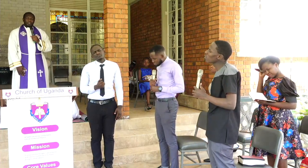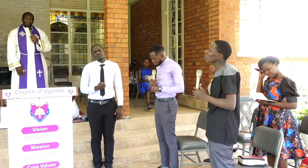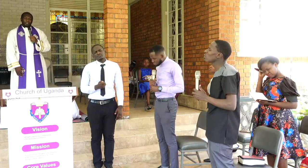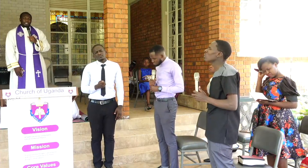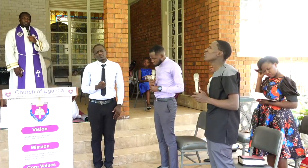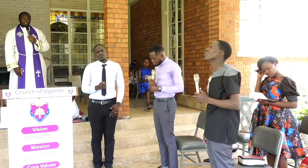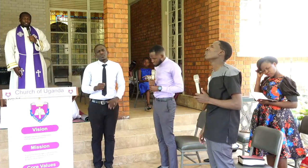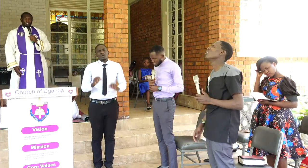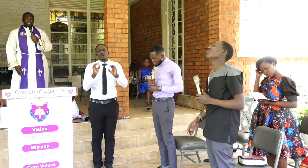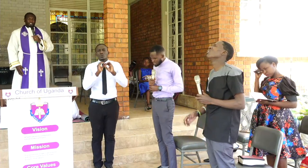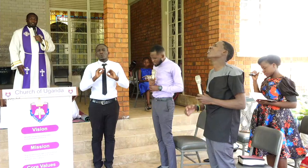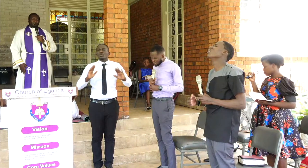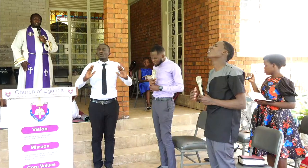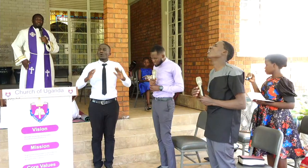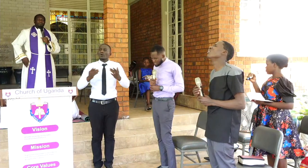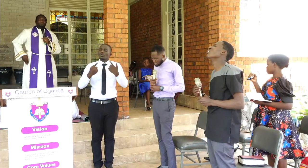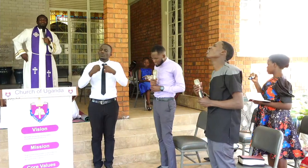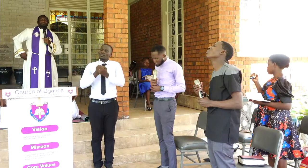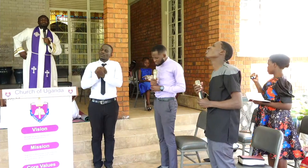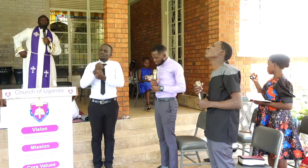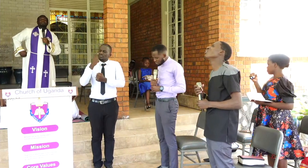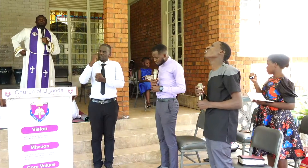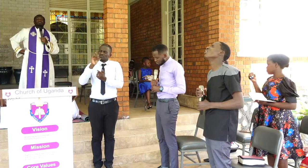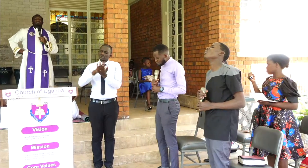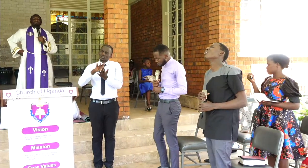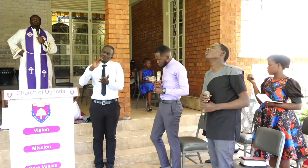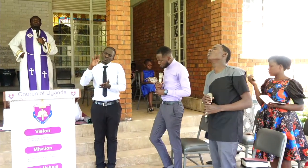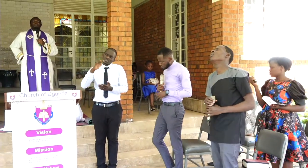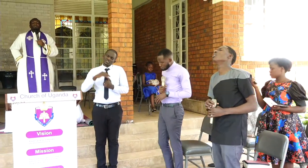down. Oh, how we love to see your glory.